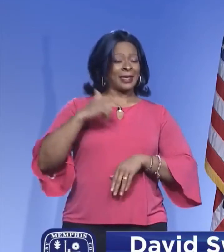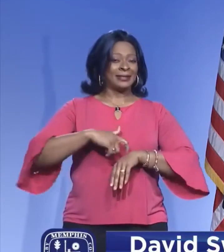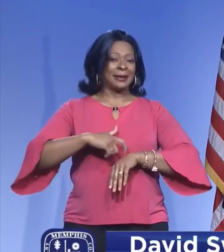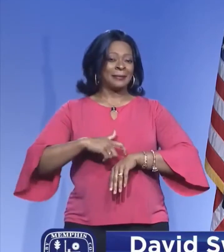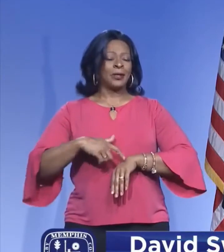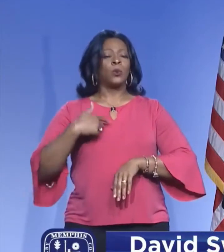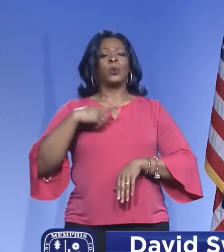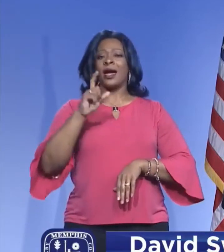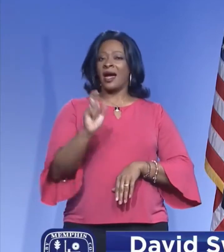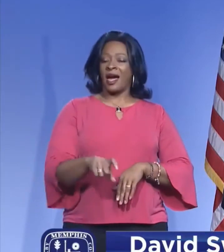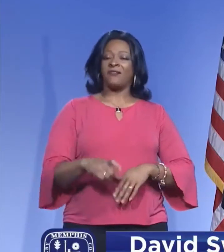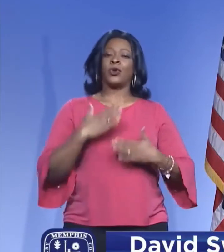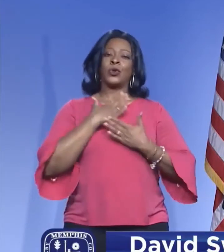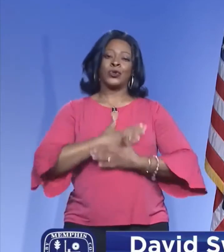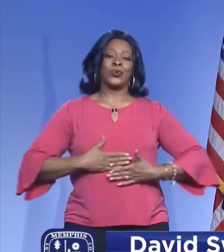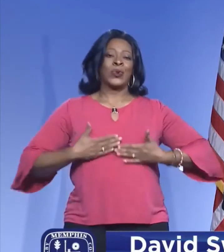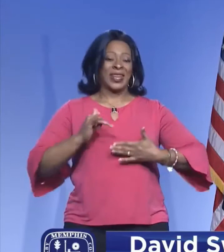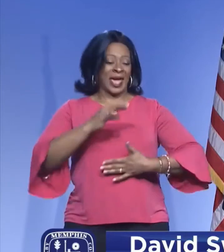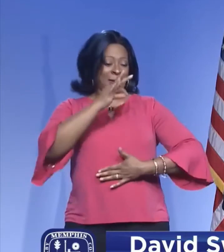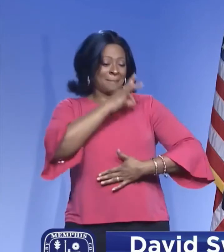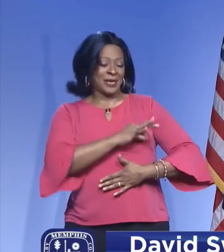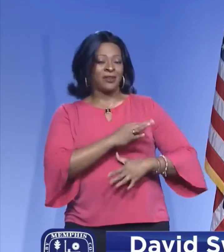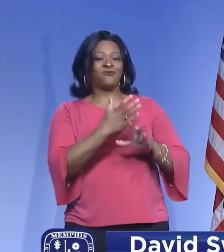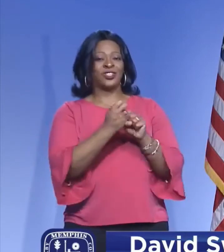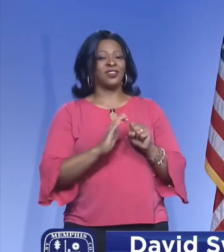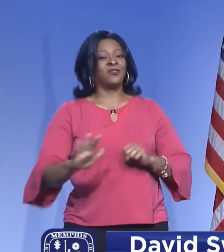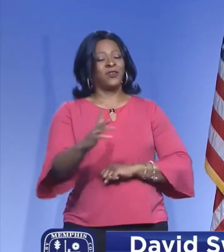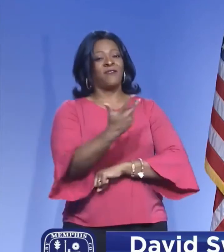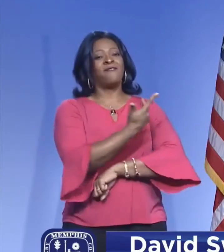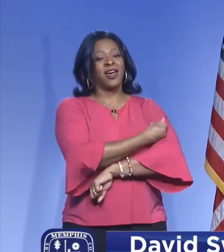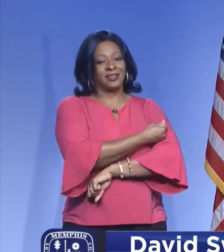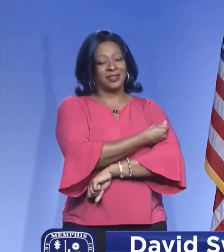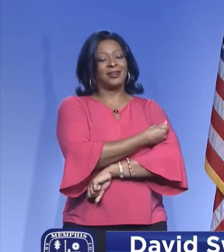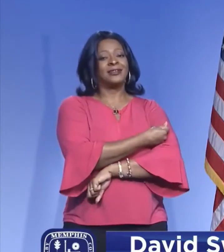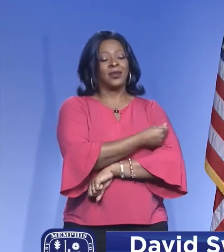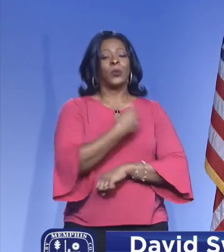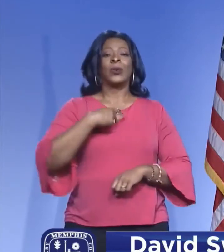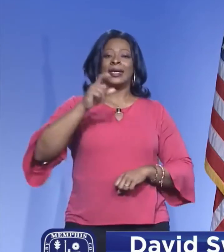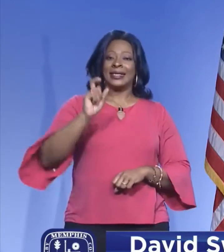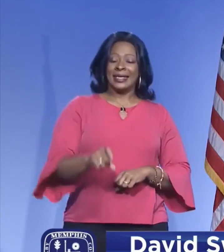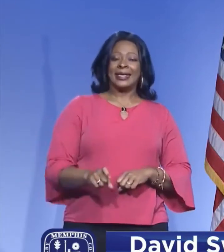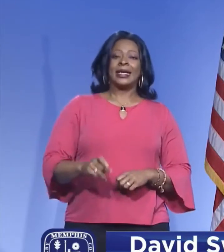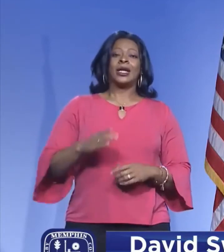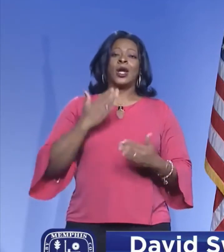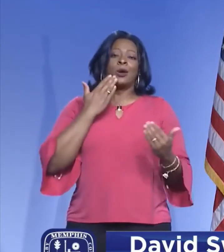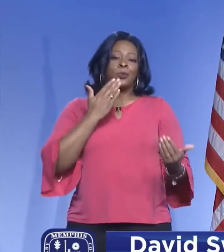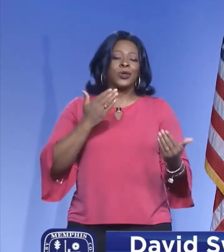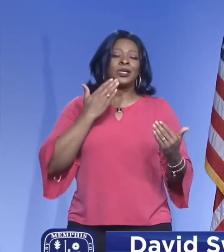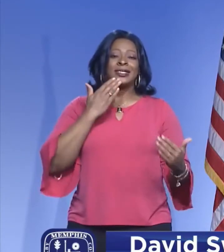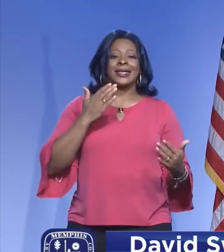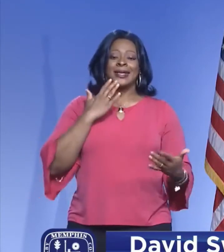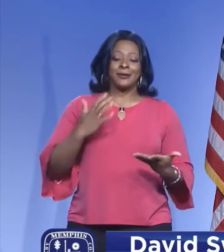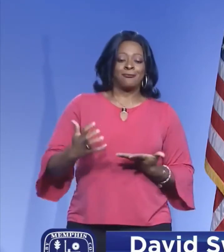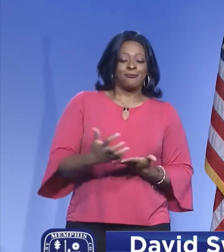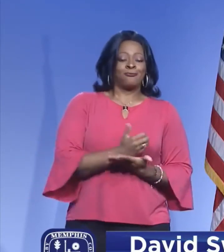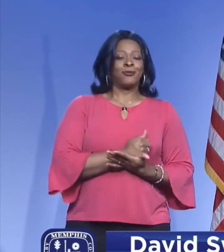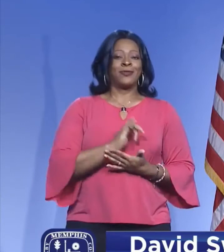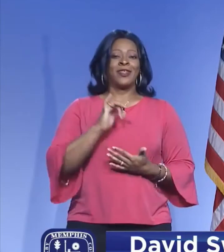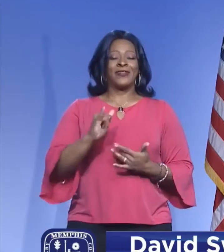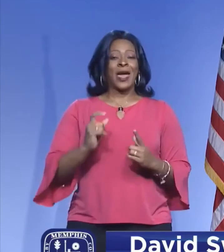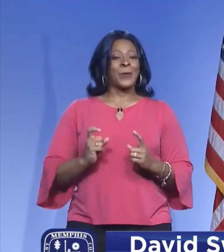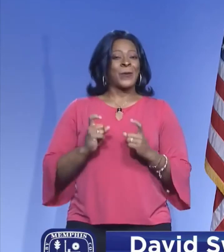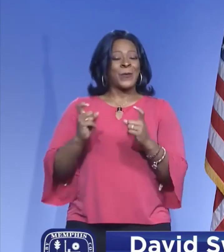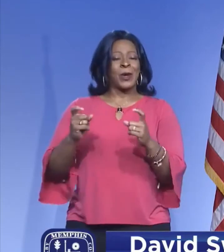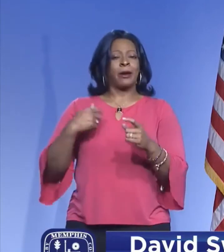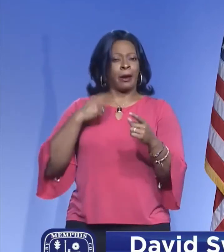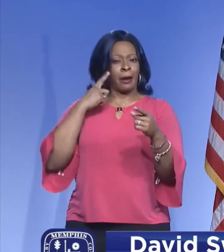we need to enjoy the benefits of the vaccination effort, and we need to appreciate and reap the rewards. And I do